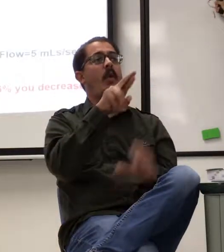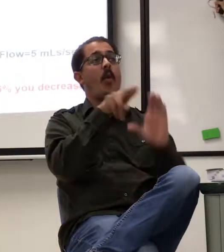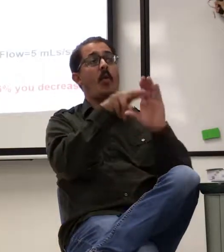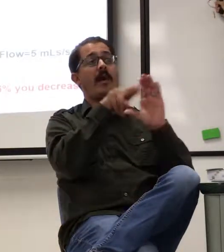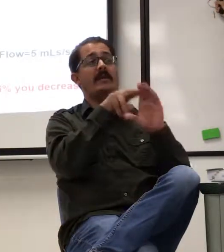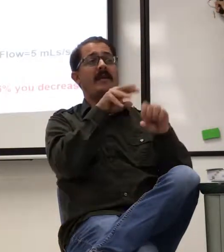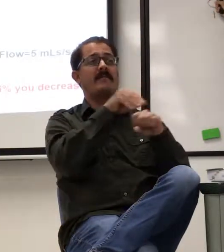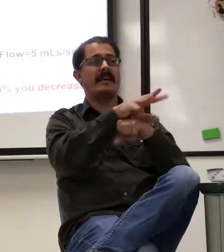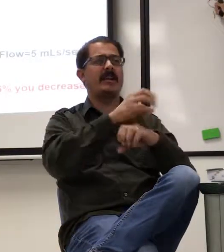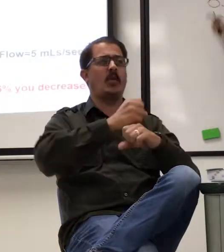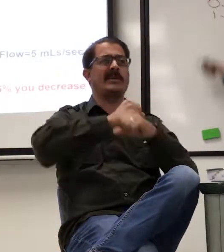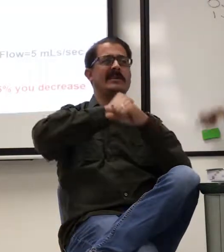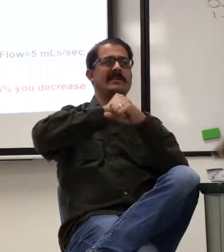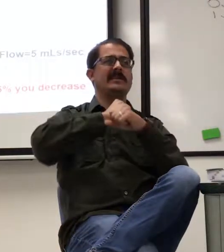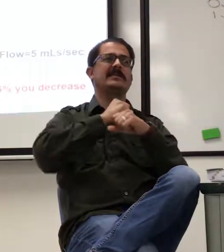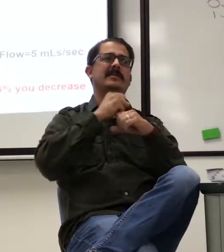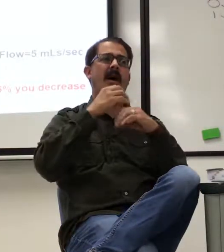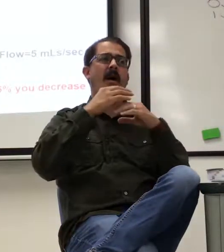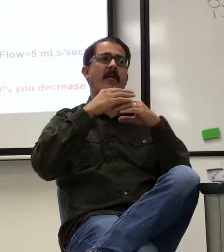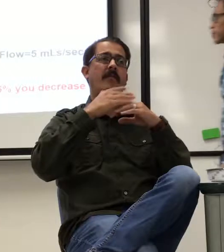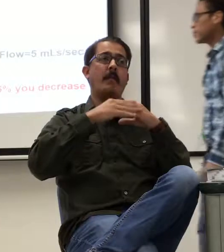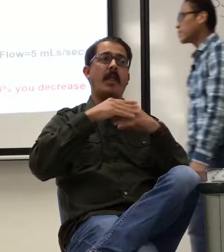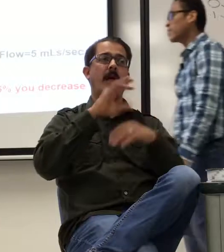resistance to blood flow to the 4th power.